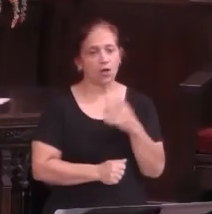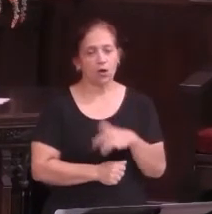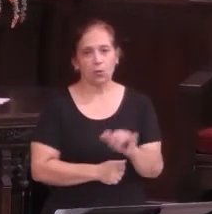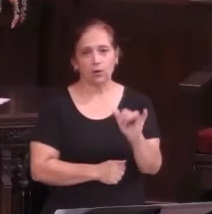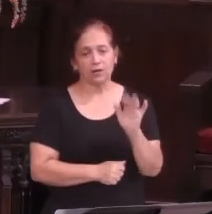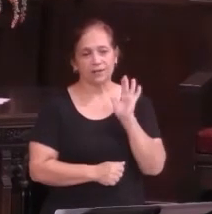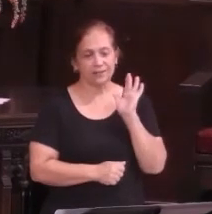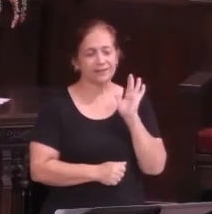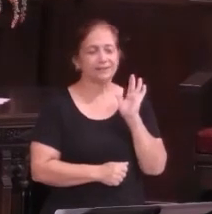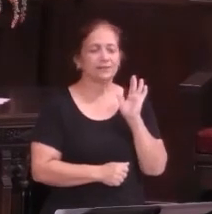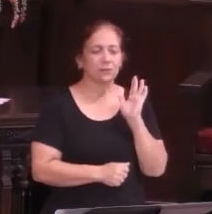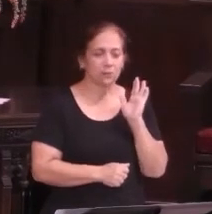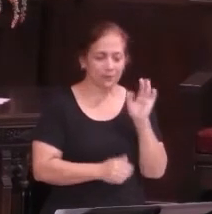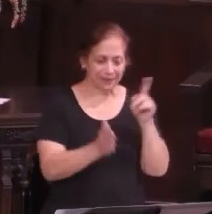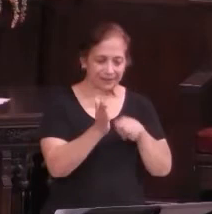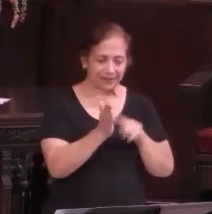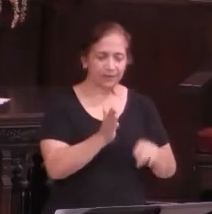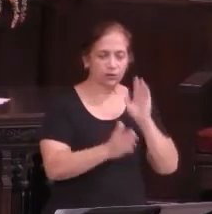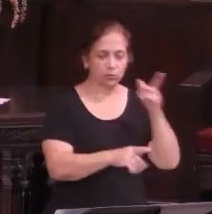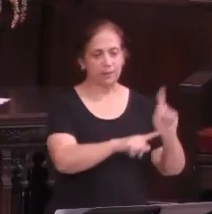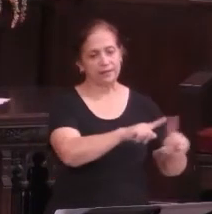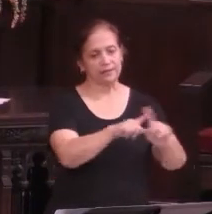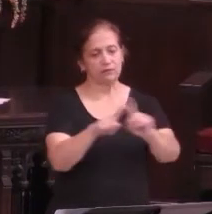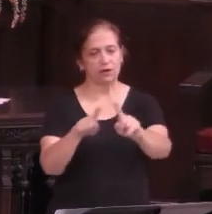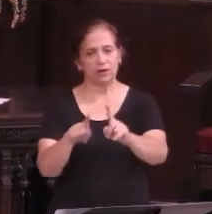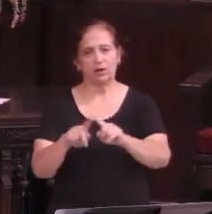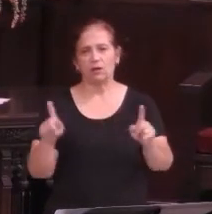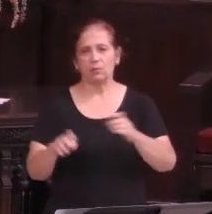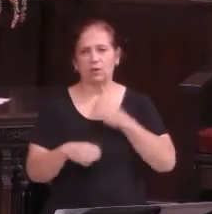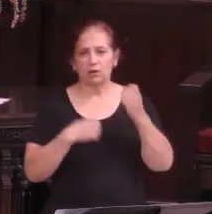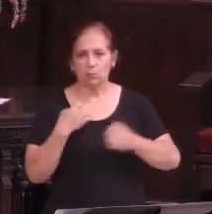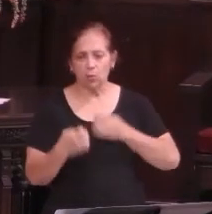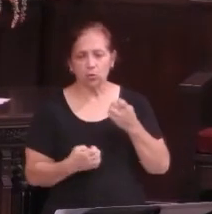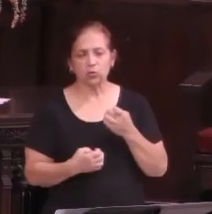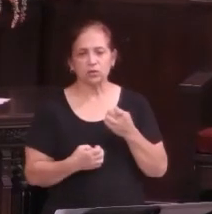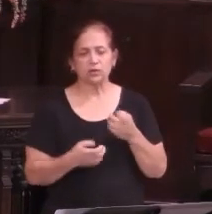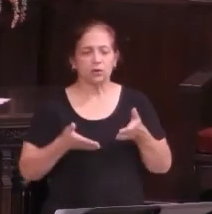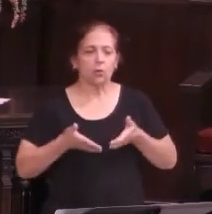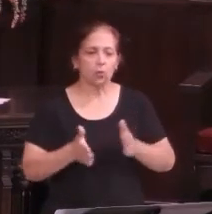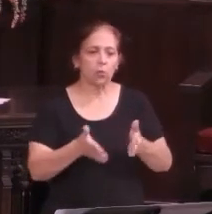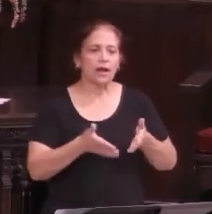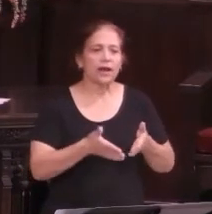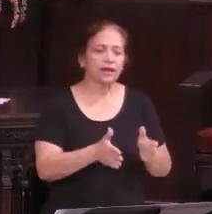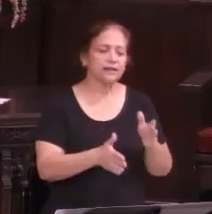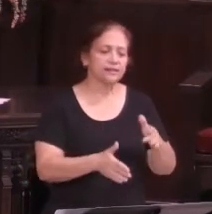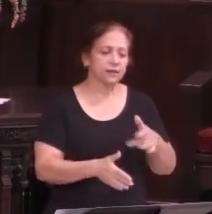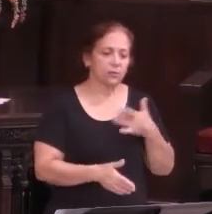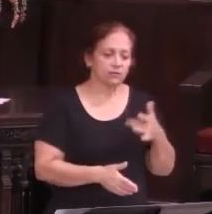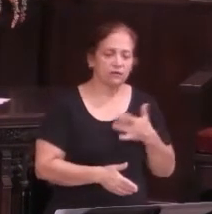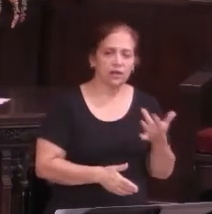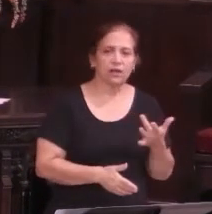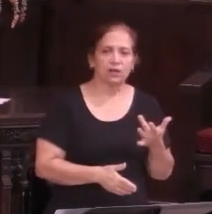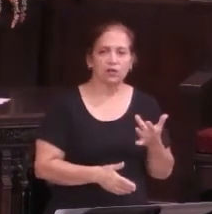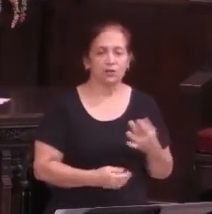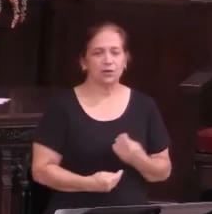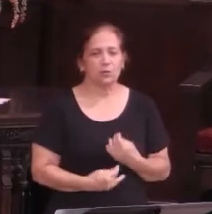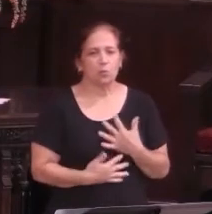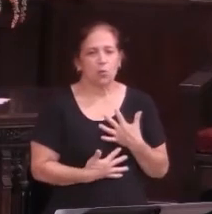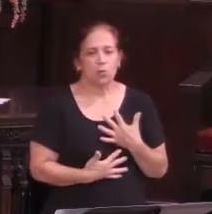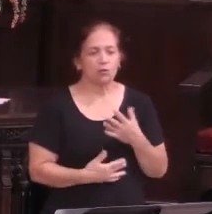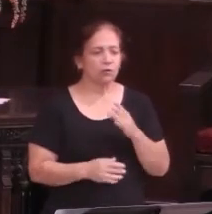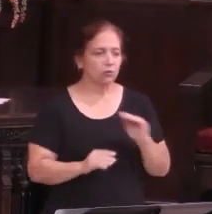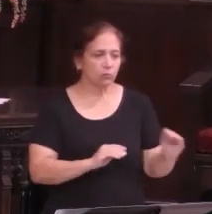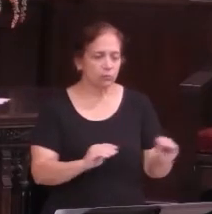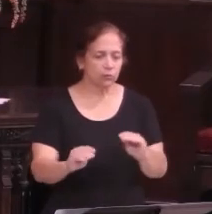be different. But the emotions, the ways we feel, move,